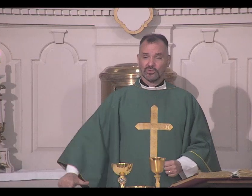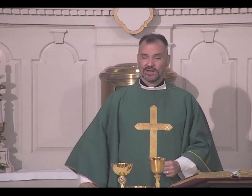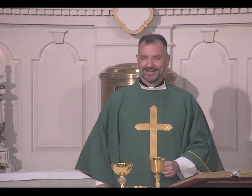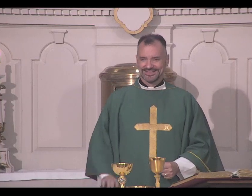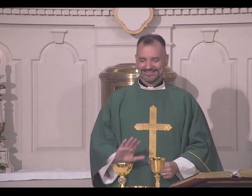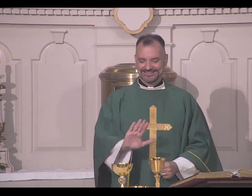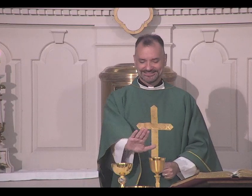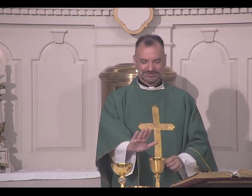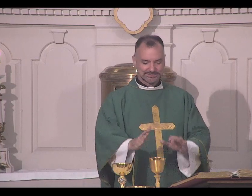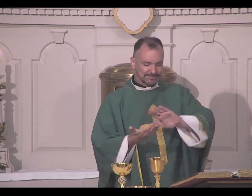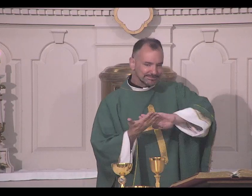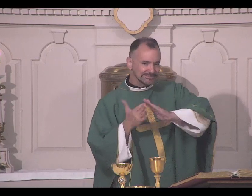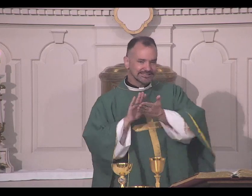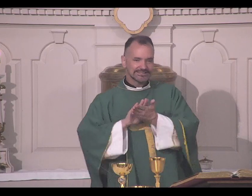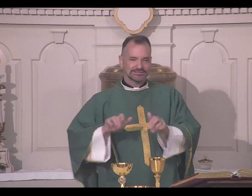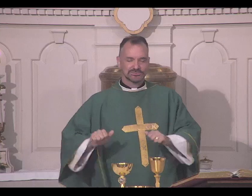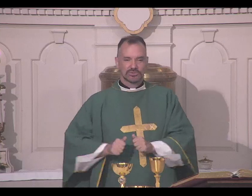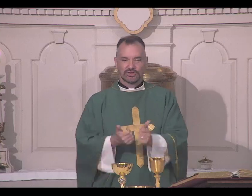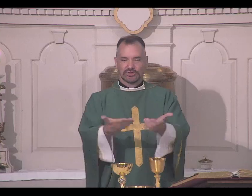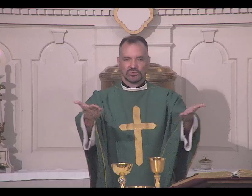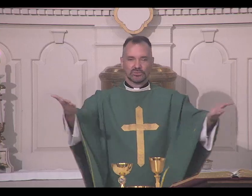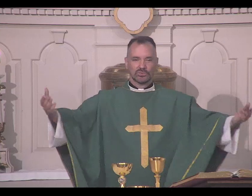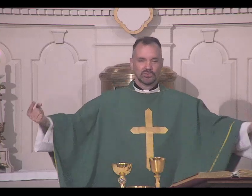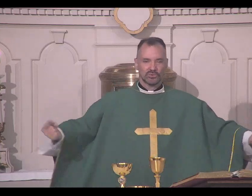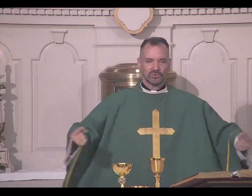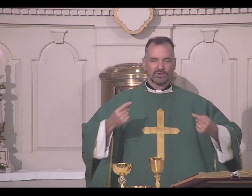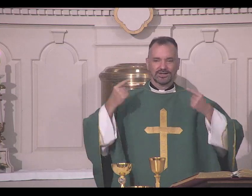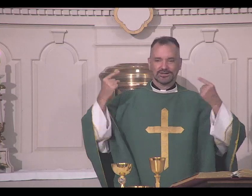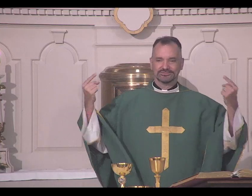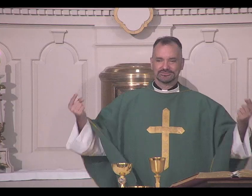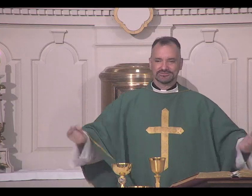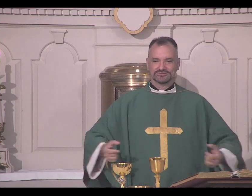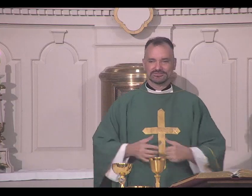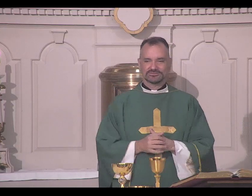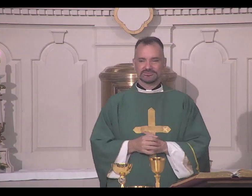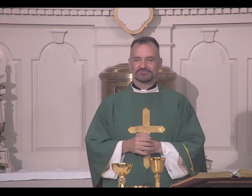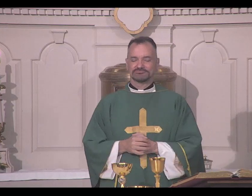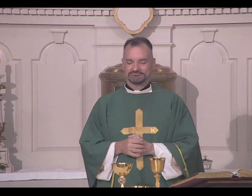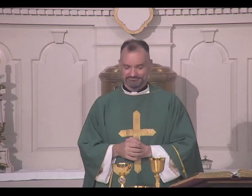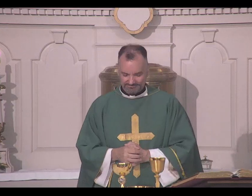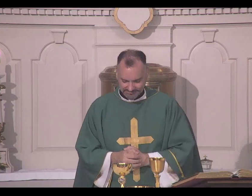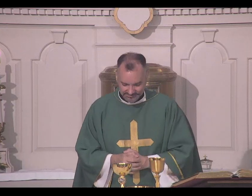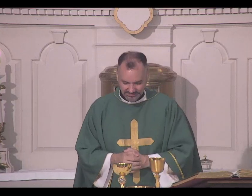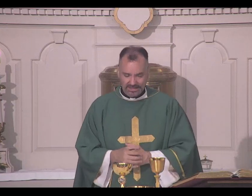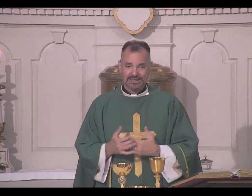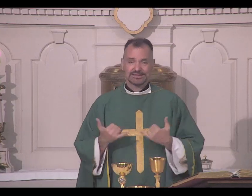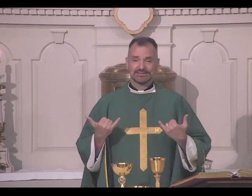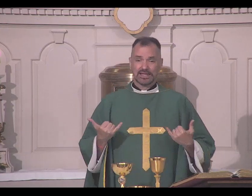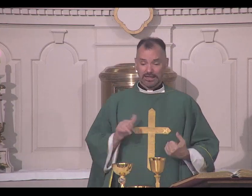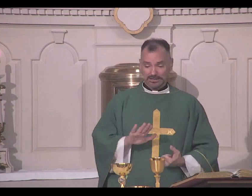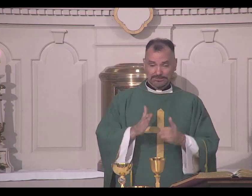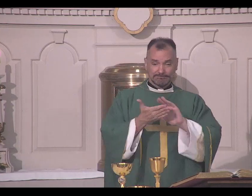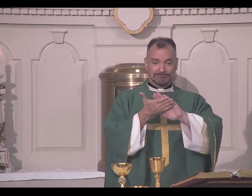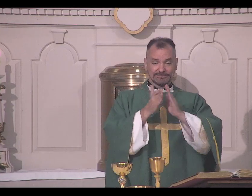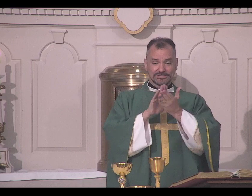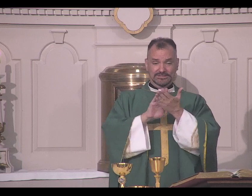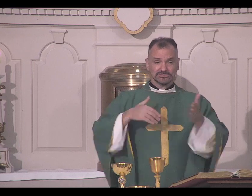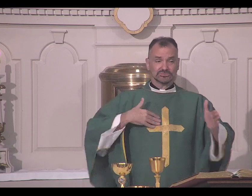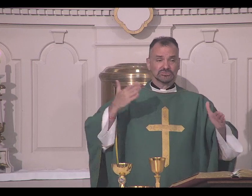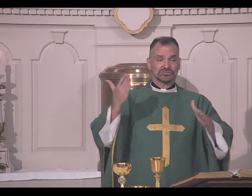The peace of the Lord be with you always. And with your spirit. Let us offer each other the sign